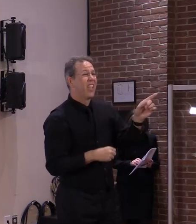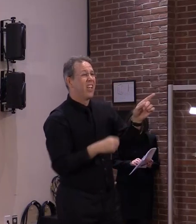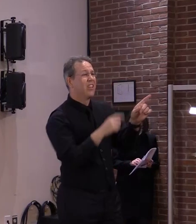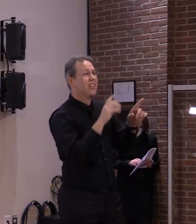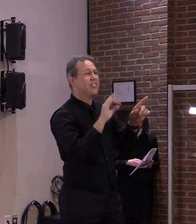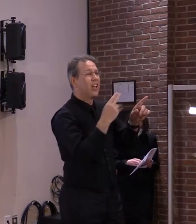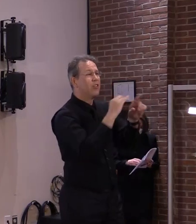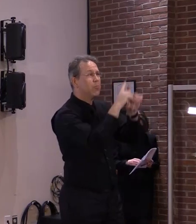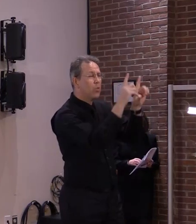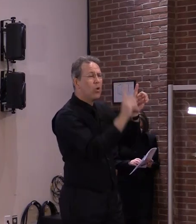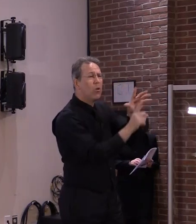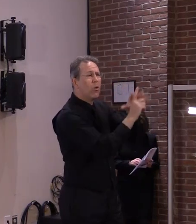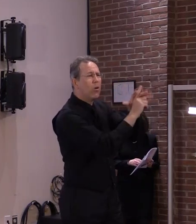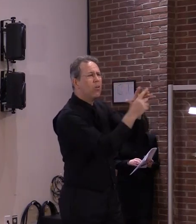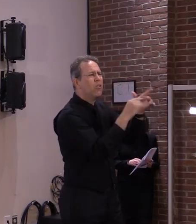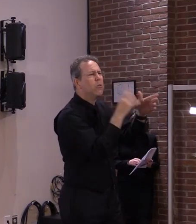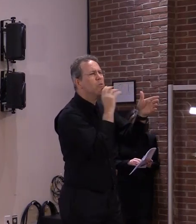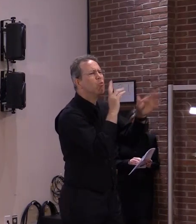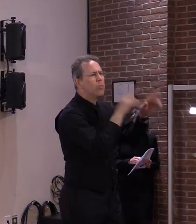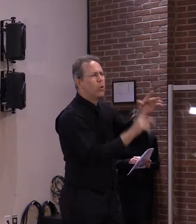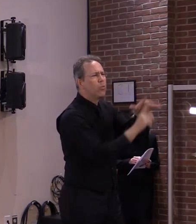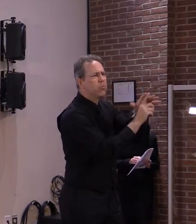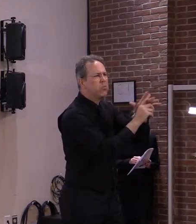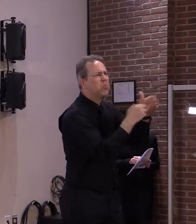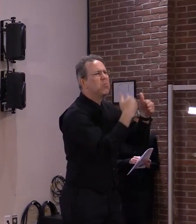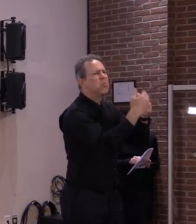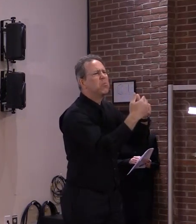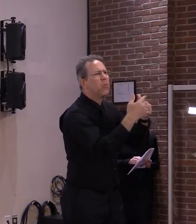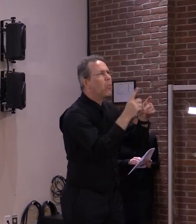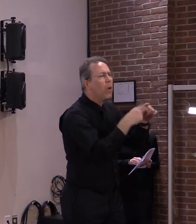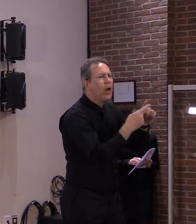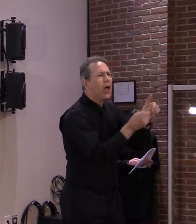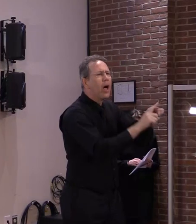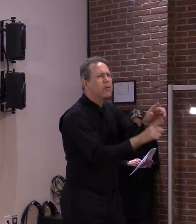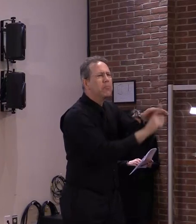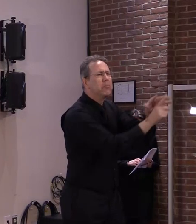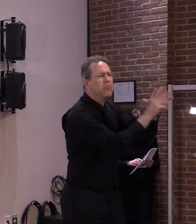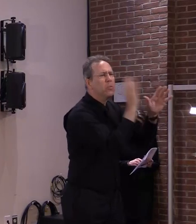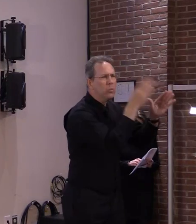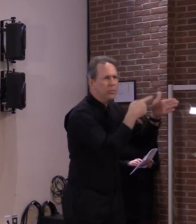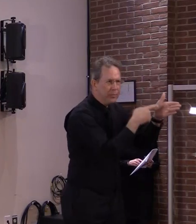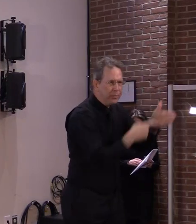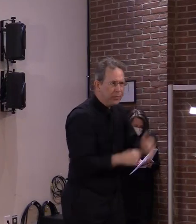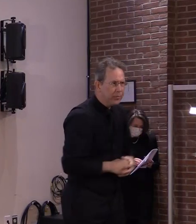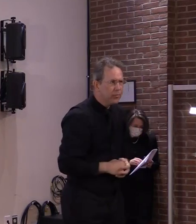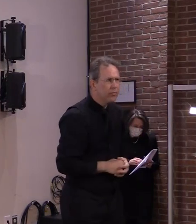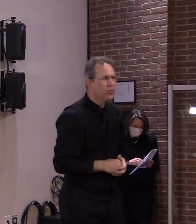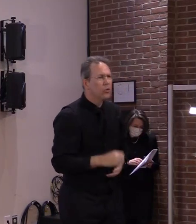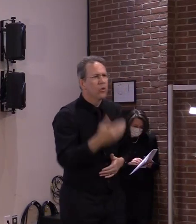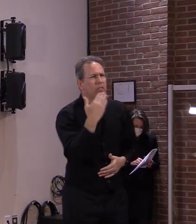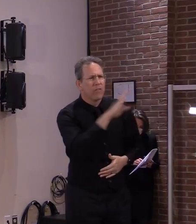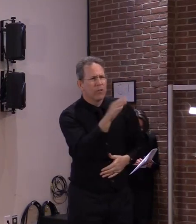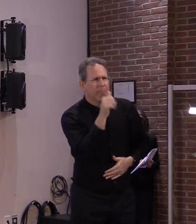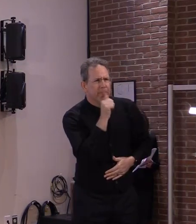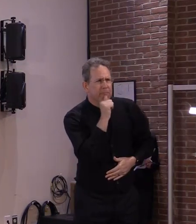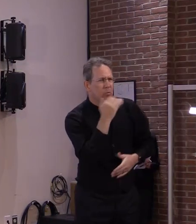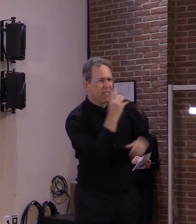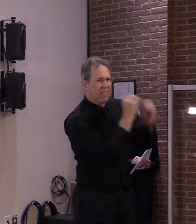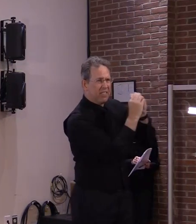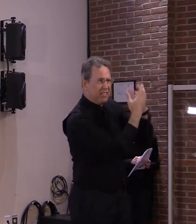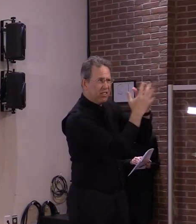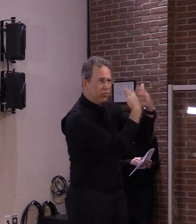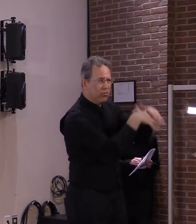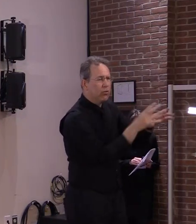reported. We thank you for your patience as we complete this important work. On another data-related